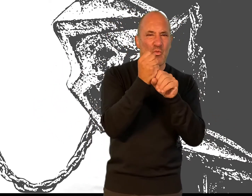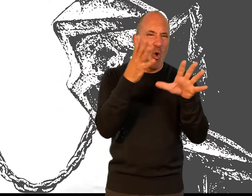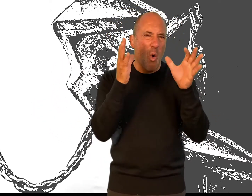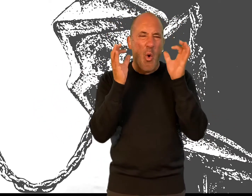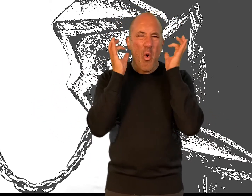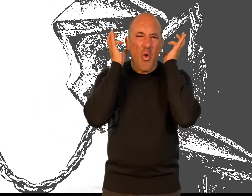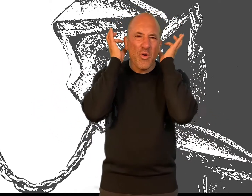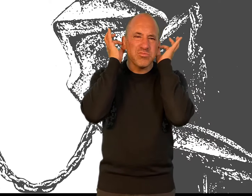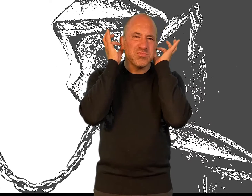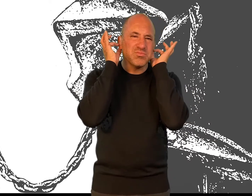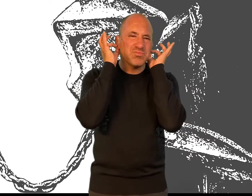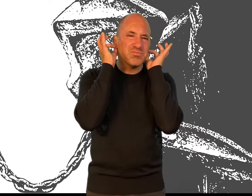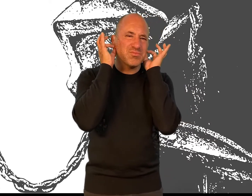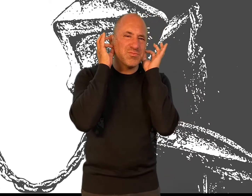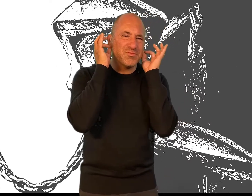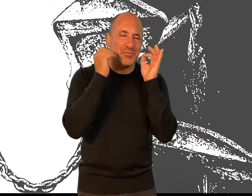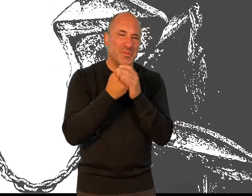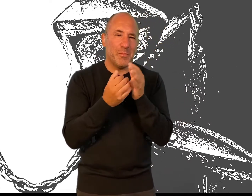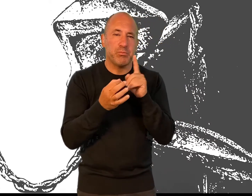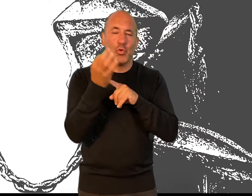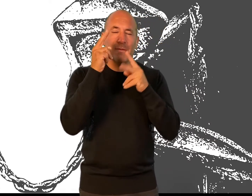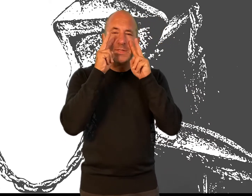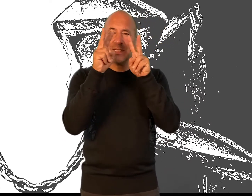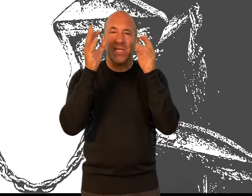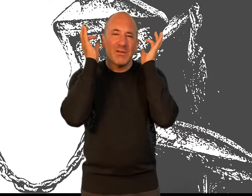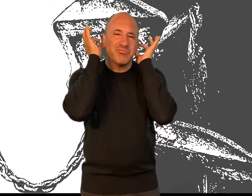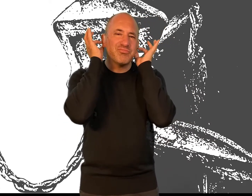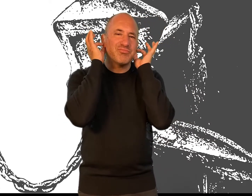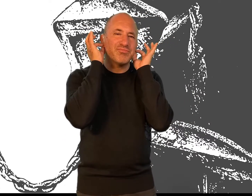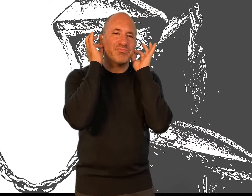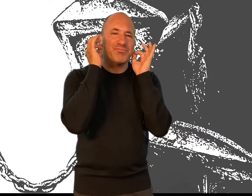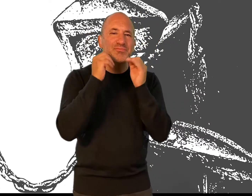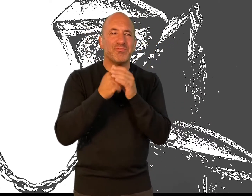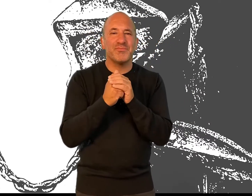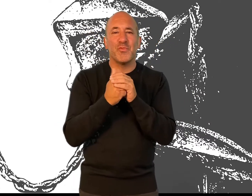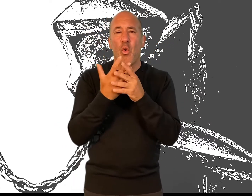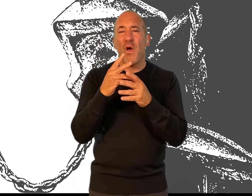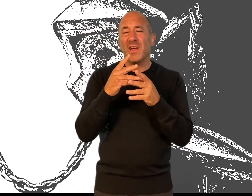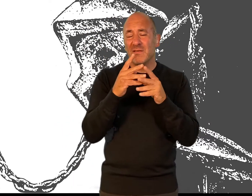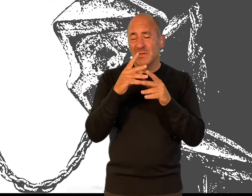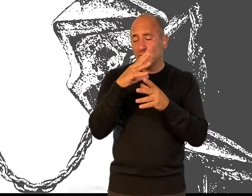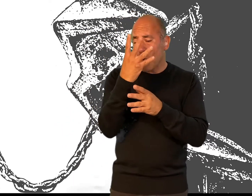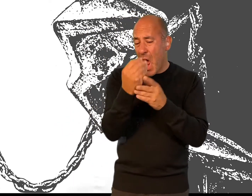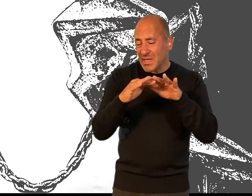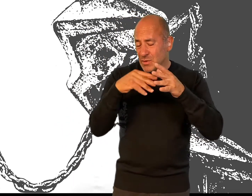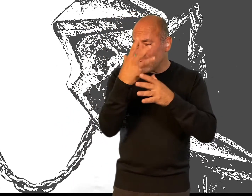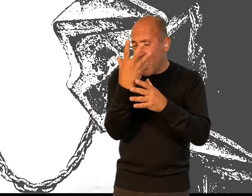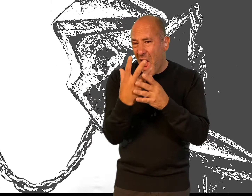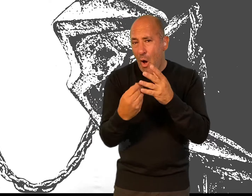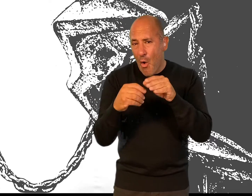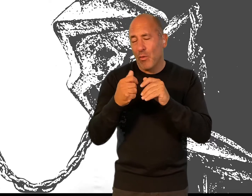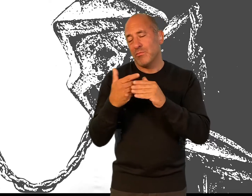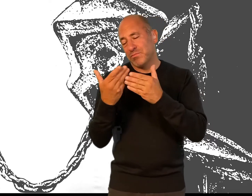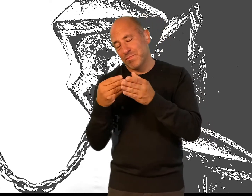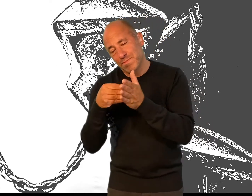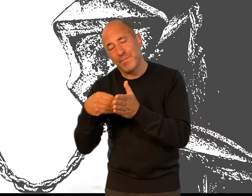Davy Jones if drowned at sea. Men who would never reach through the rungs of a ladder to handle a flag, which would break the Holy